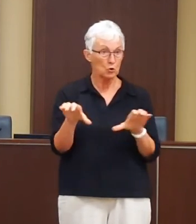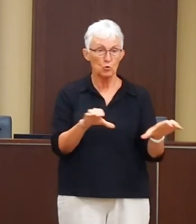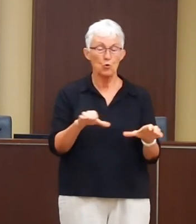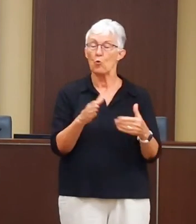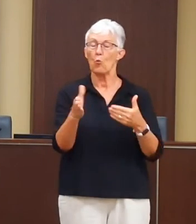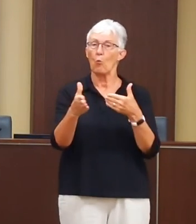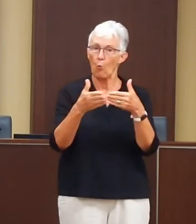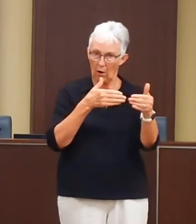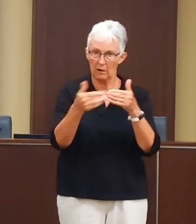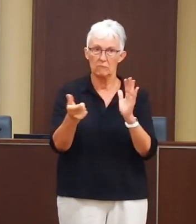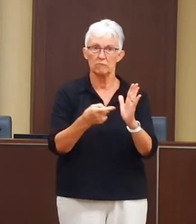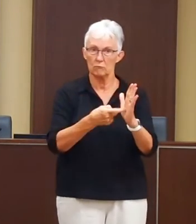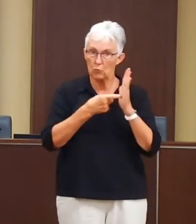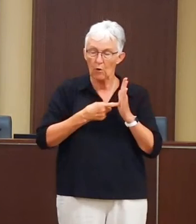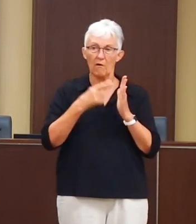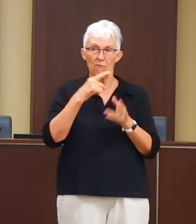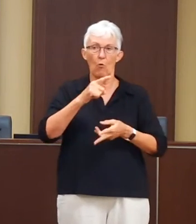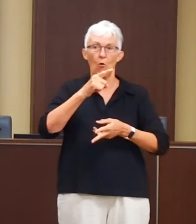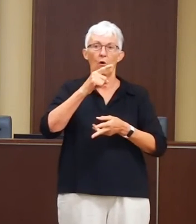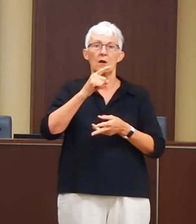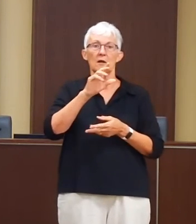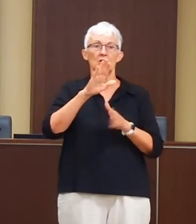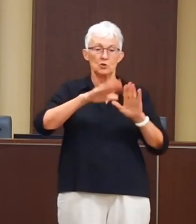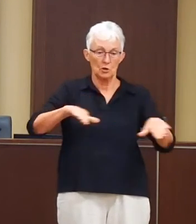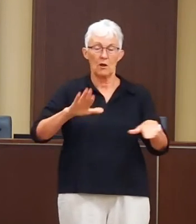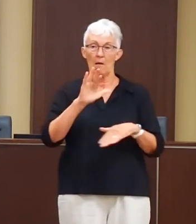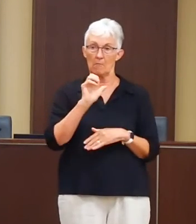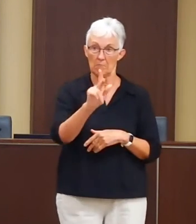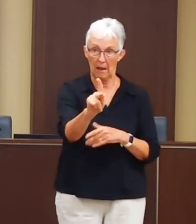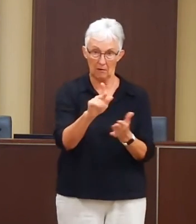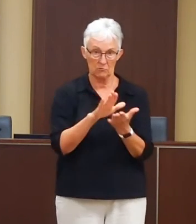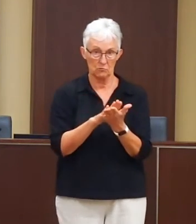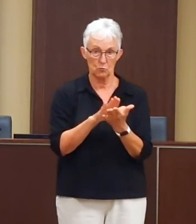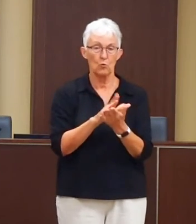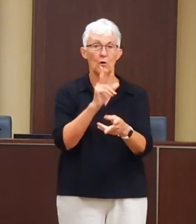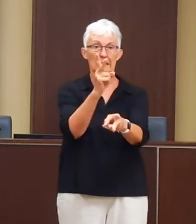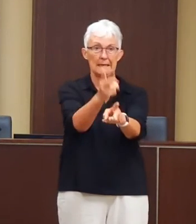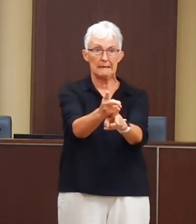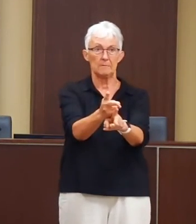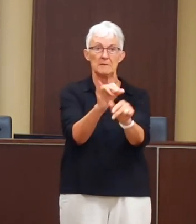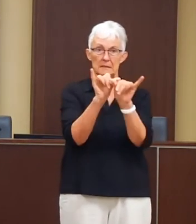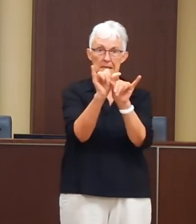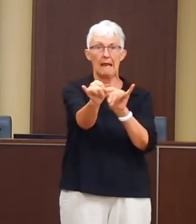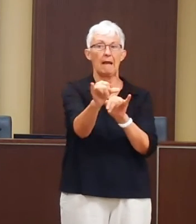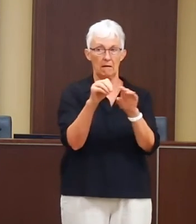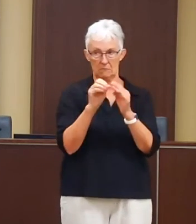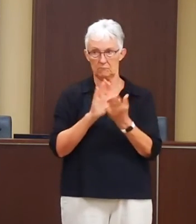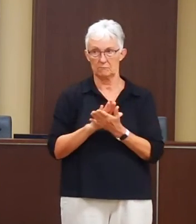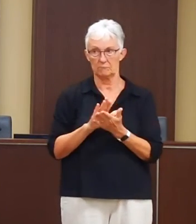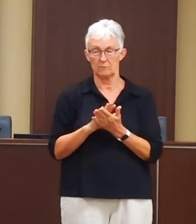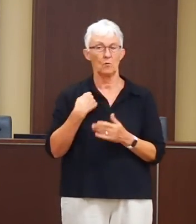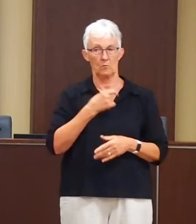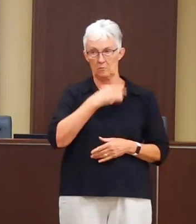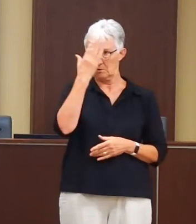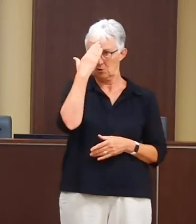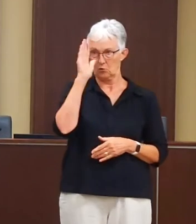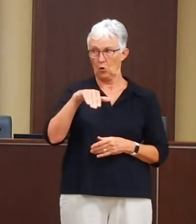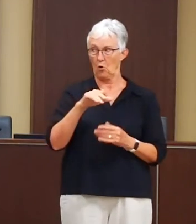to get our children back in school and keep them in school. We know that face-to-face, in-person education is the best